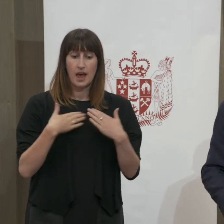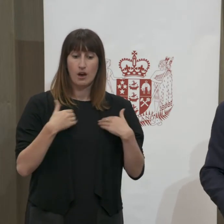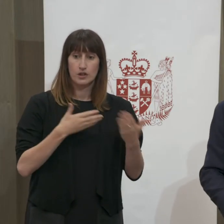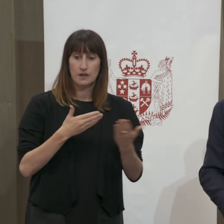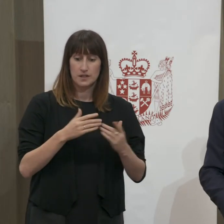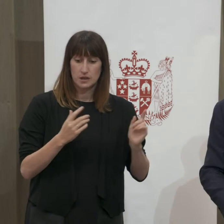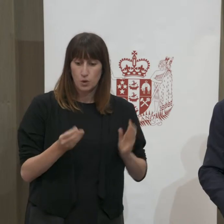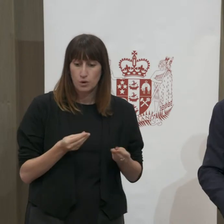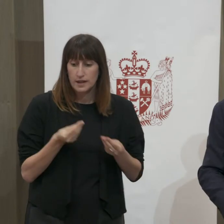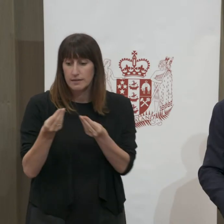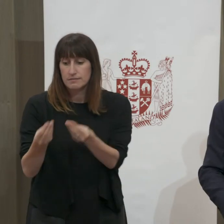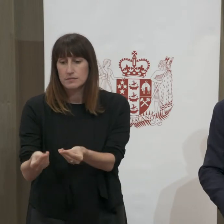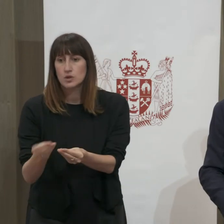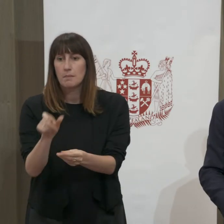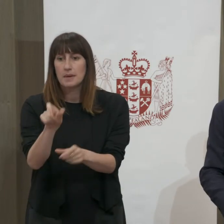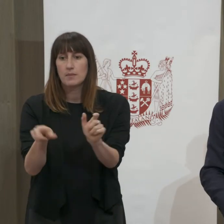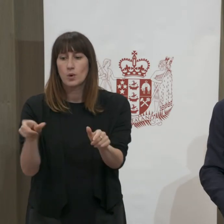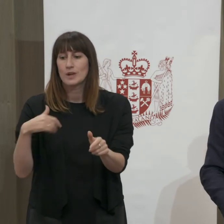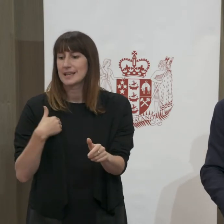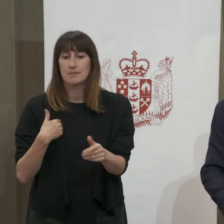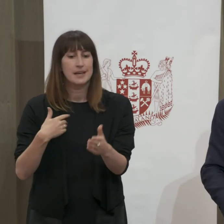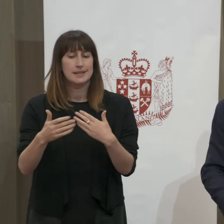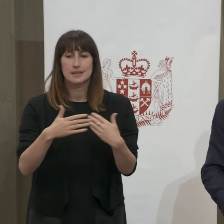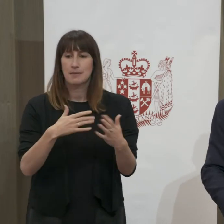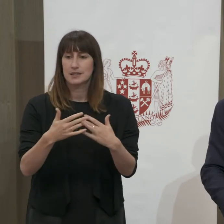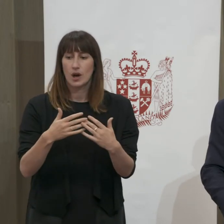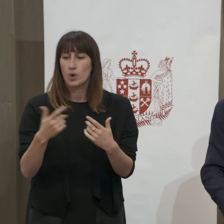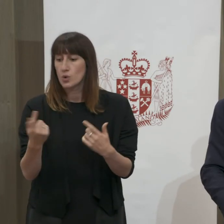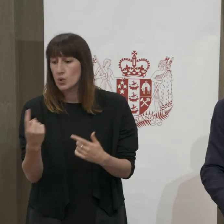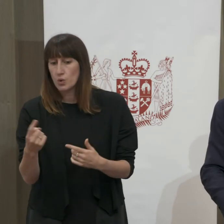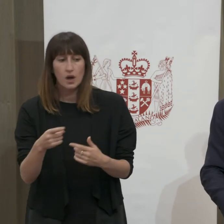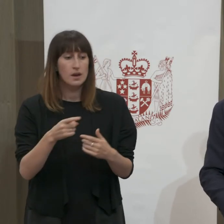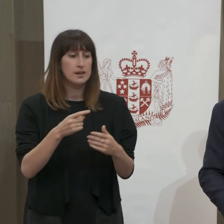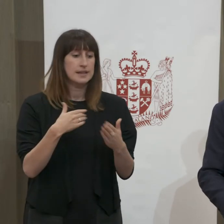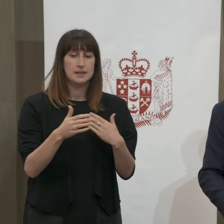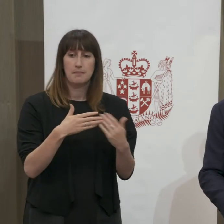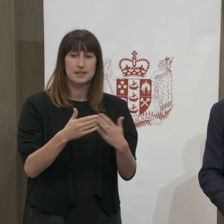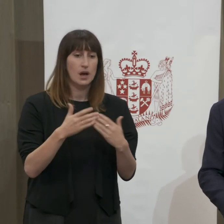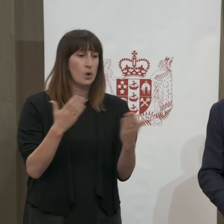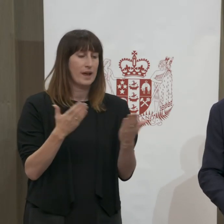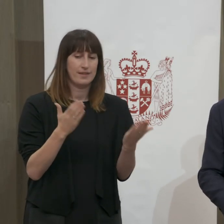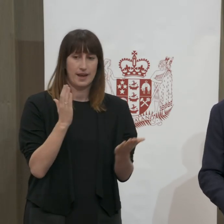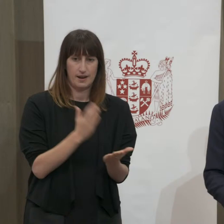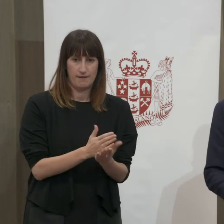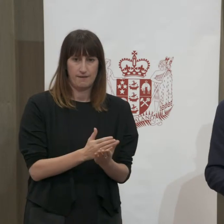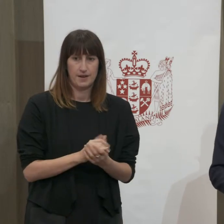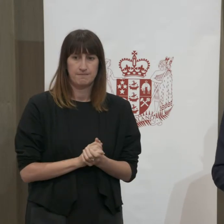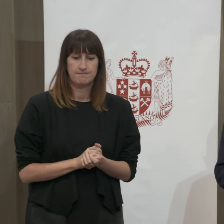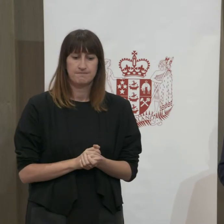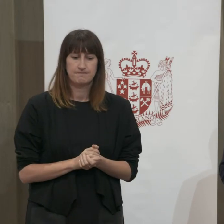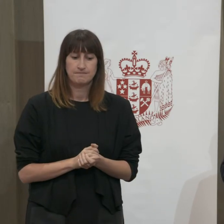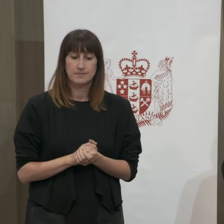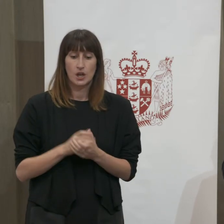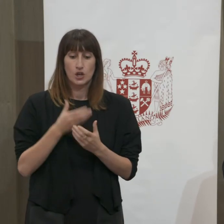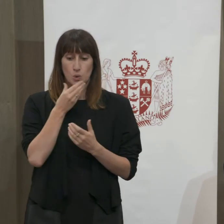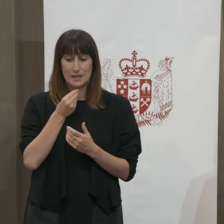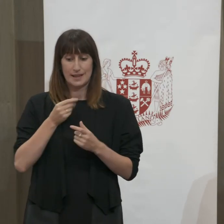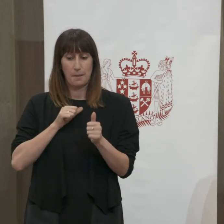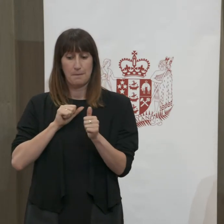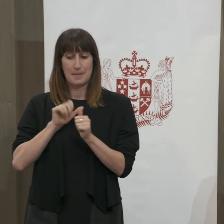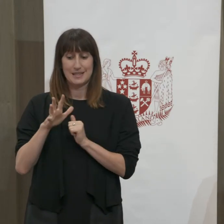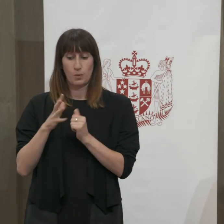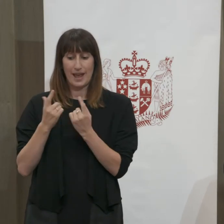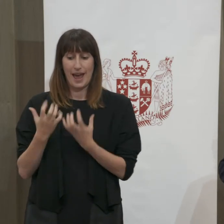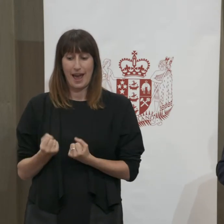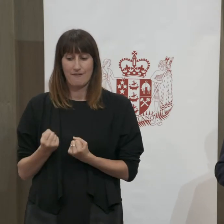them, no matter who they are or where they live. That draws on the best of what we have now, but